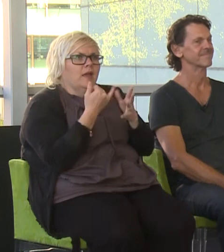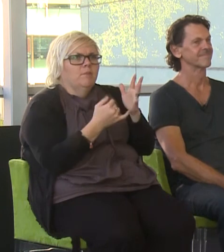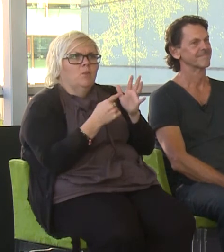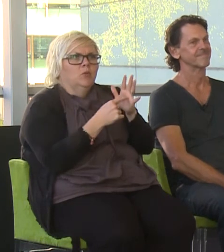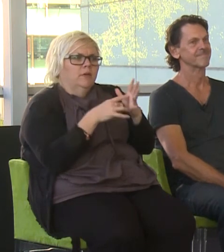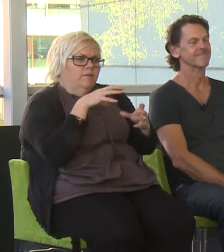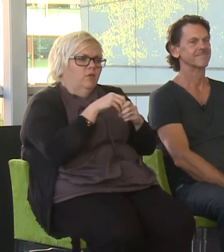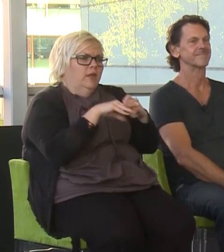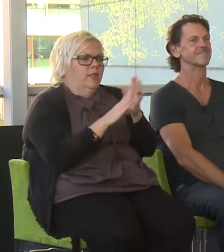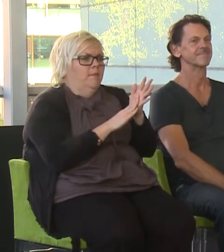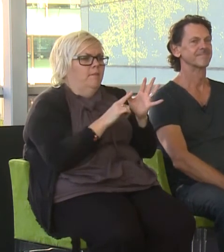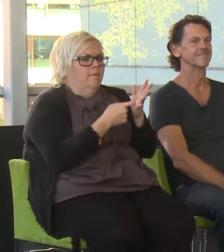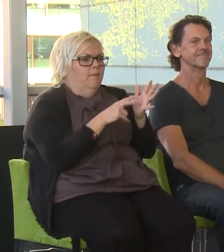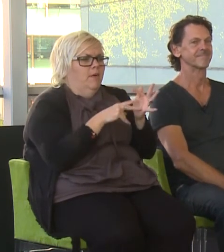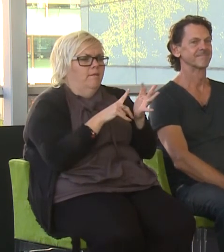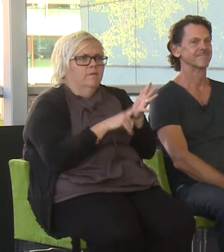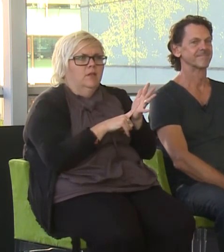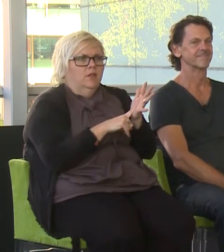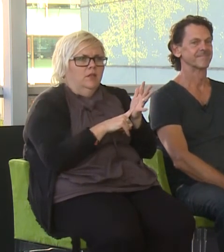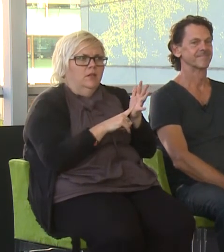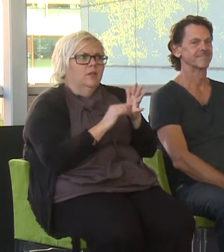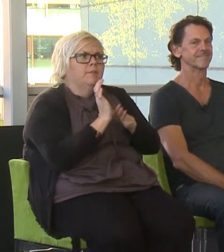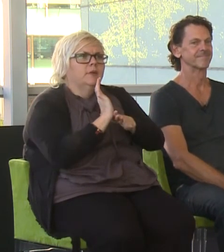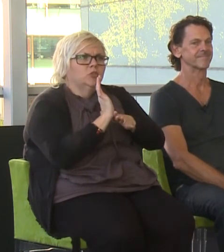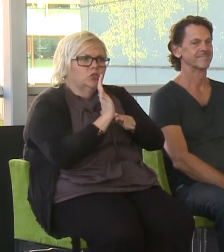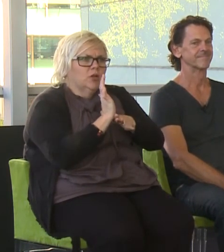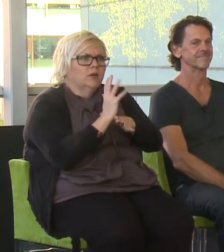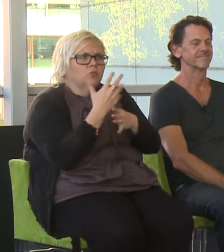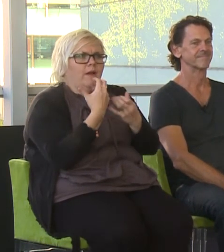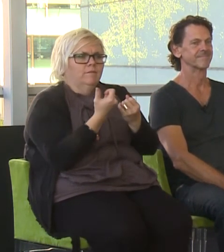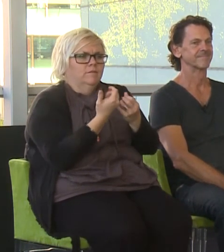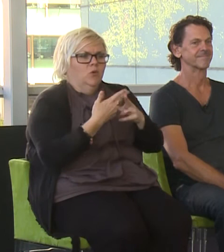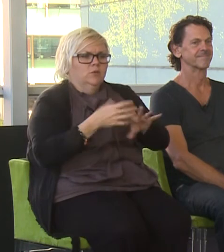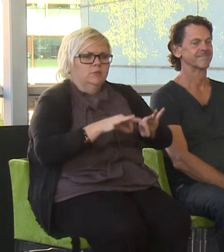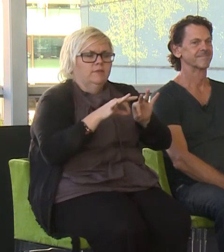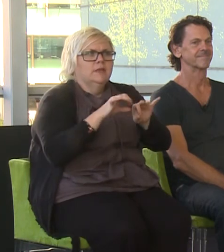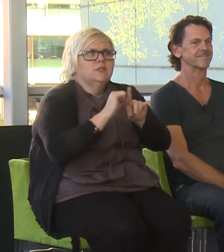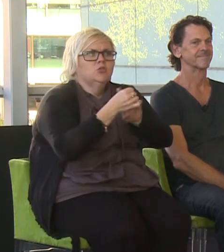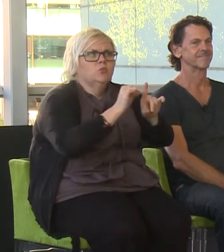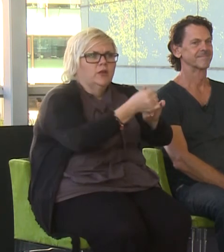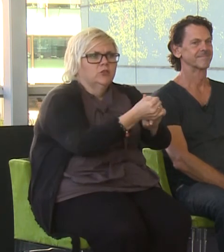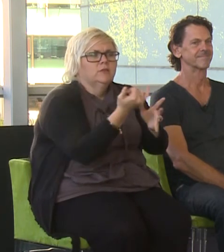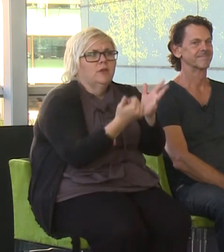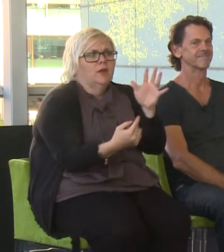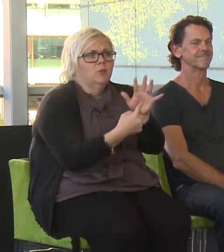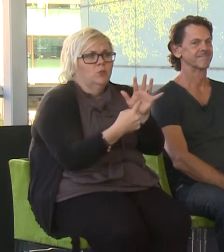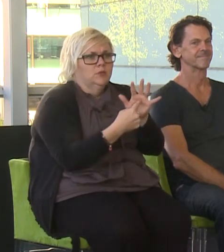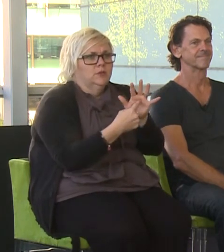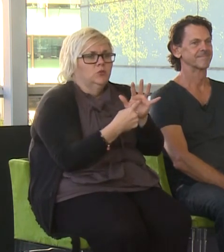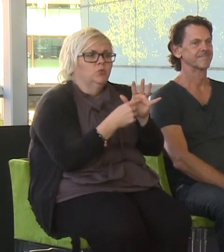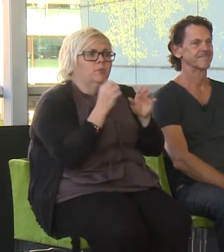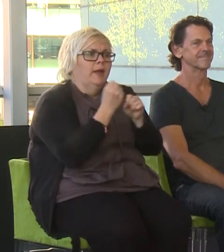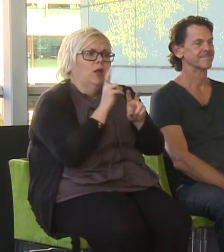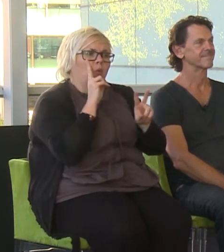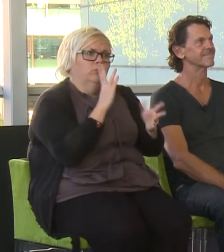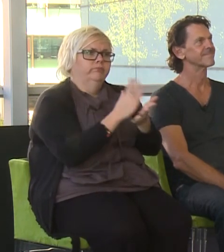The cost and time spent on building sets and capturing certain situations in a real way is extremely high.